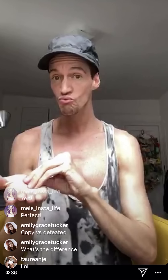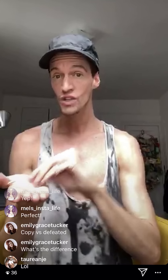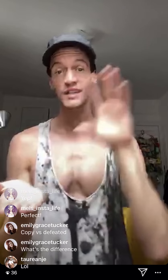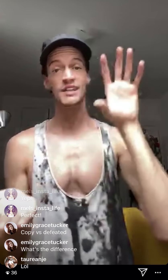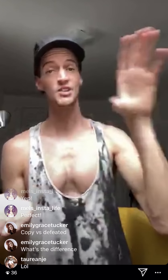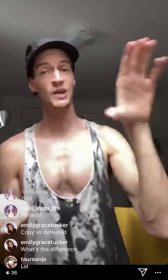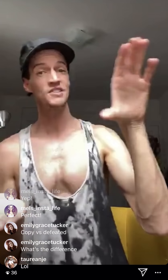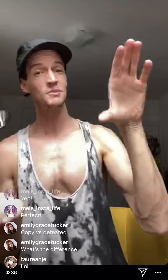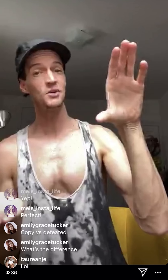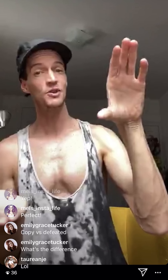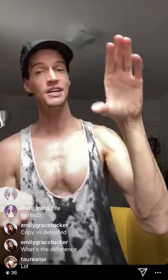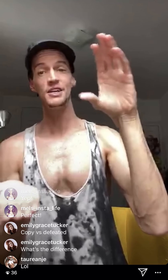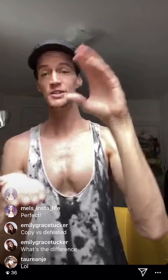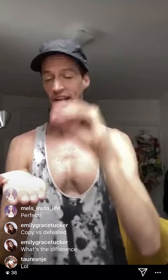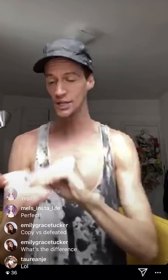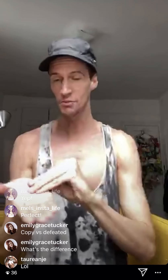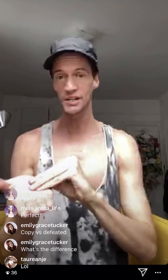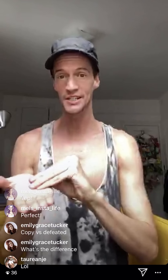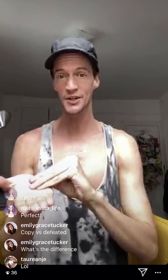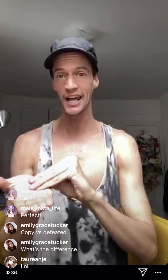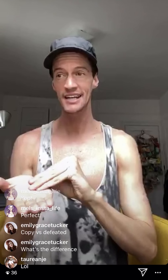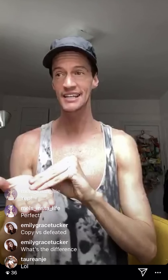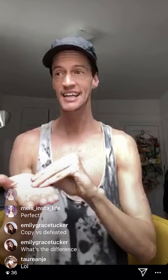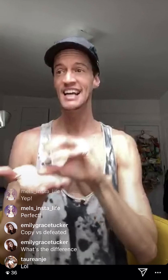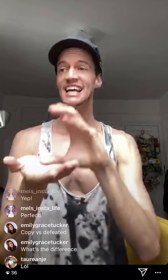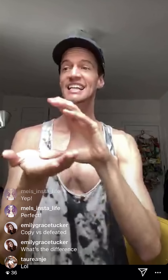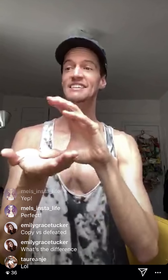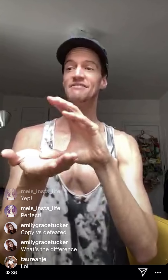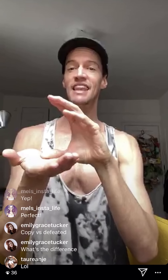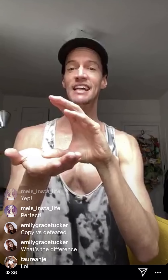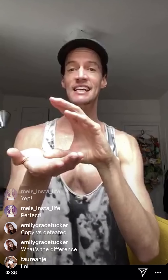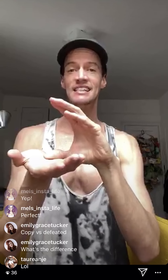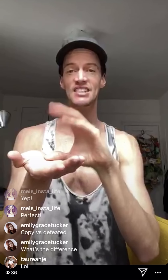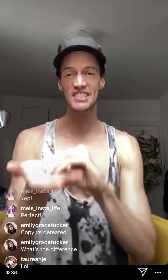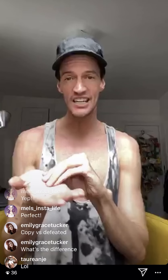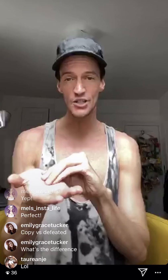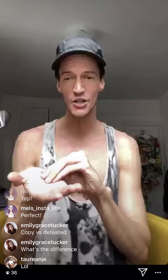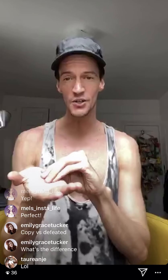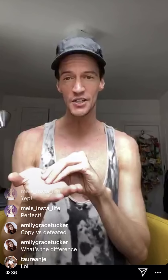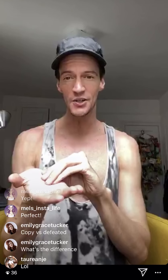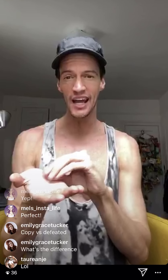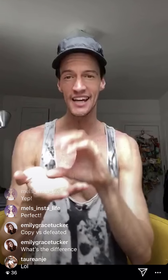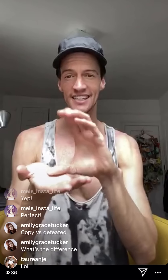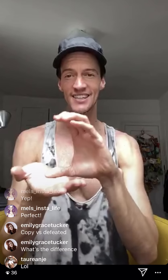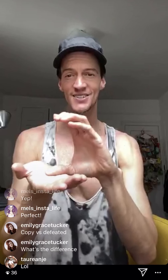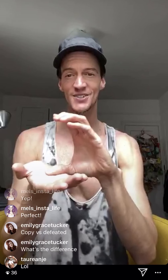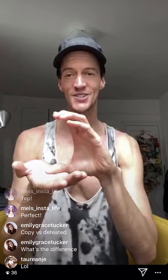So you have something over here and you put it in your hand. Deflate it just kind of starts on your hand. So you're